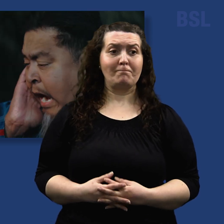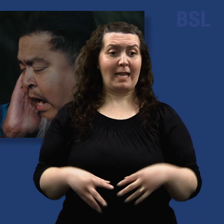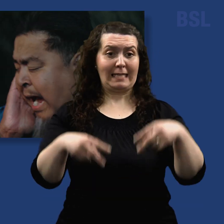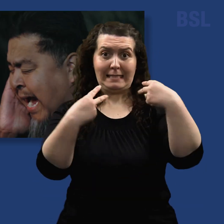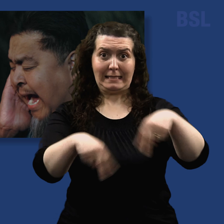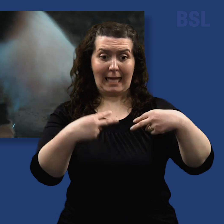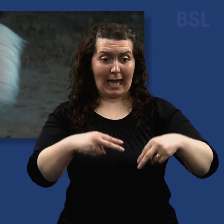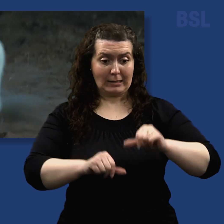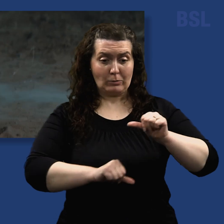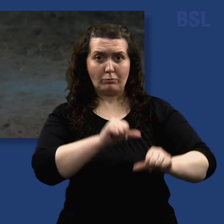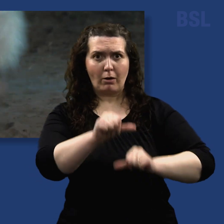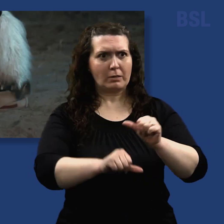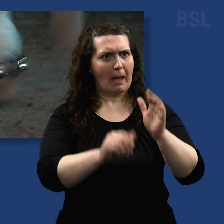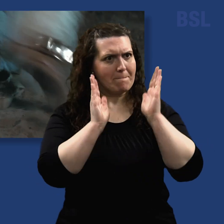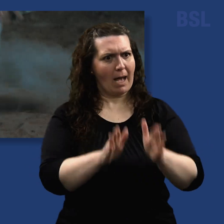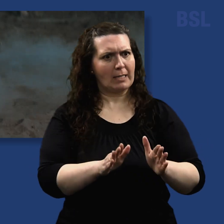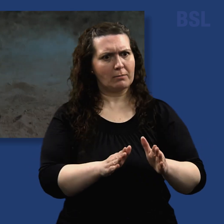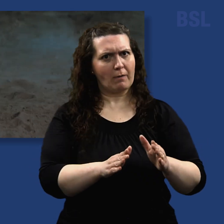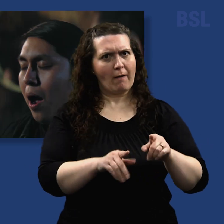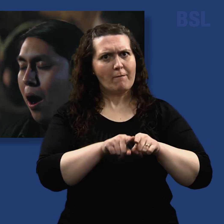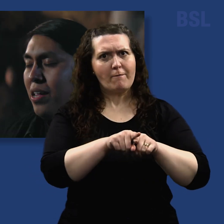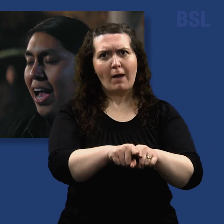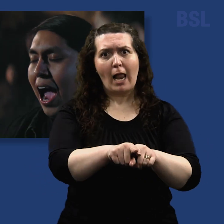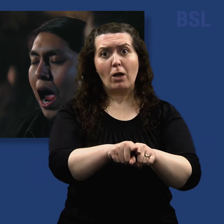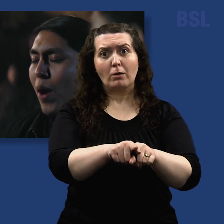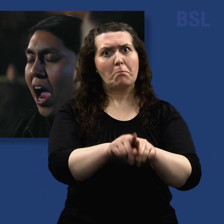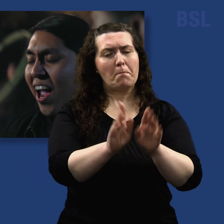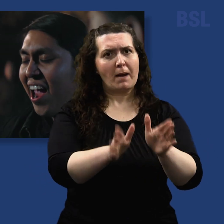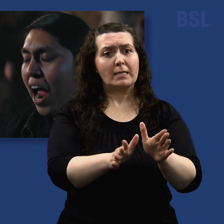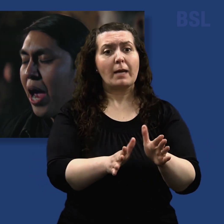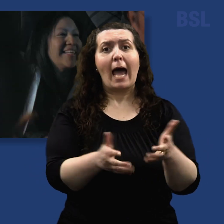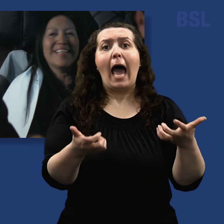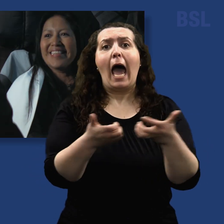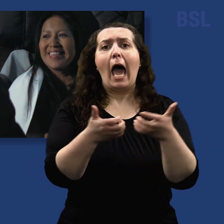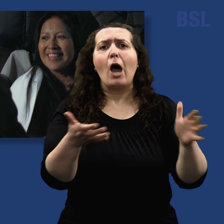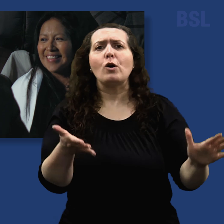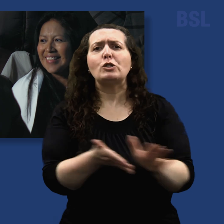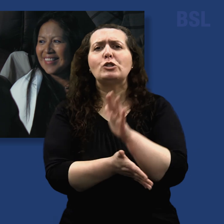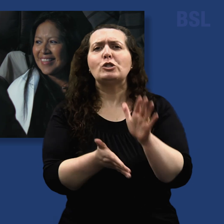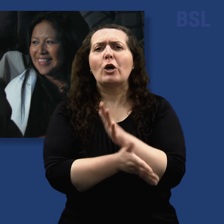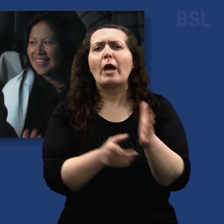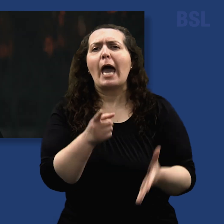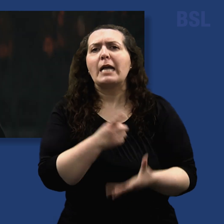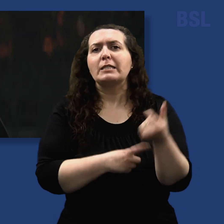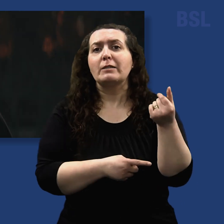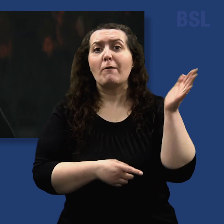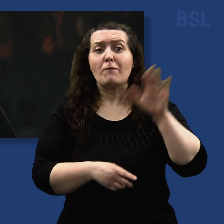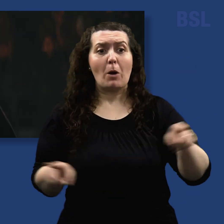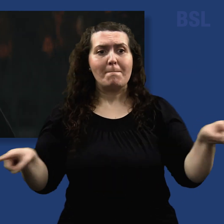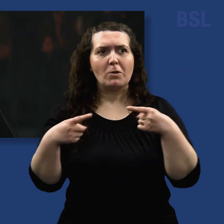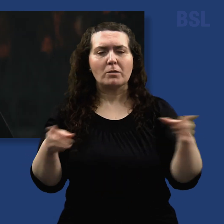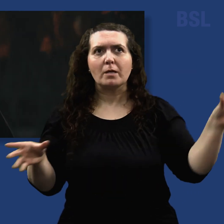The dance steps require discipline, but the joy of the dance will only be experienced when we come to hear the